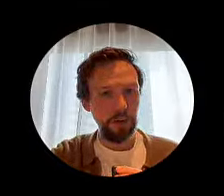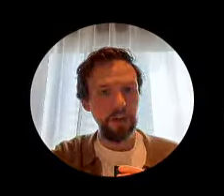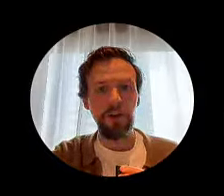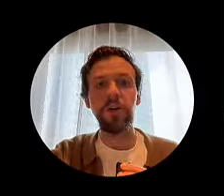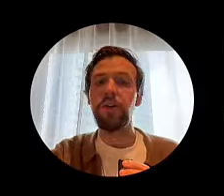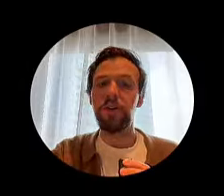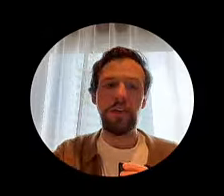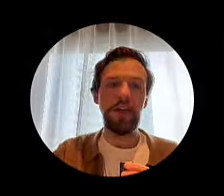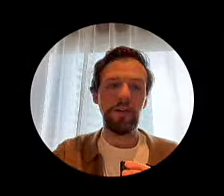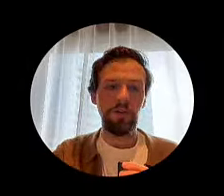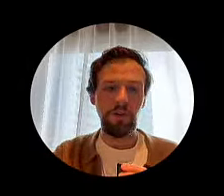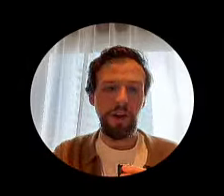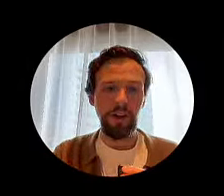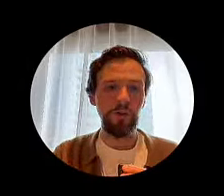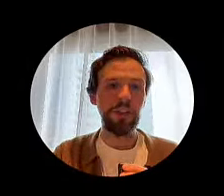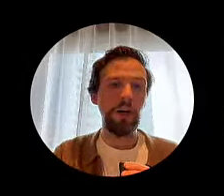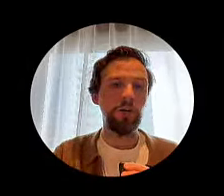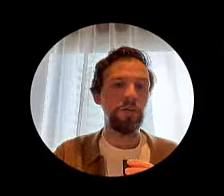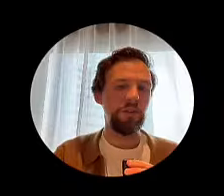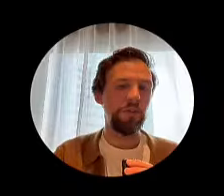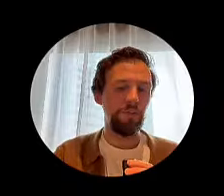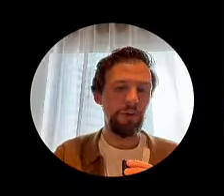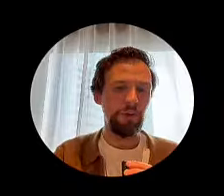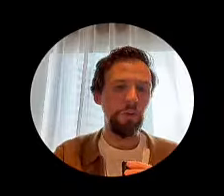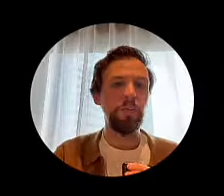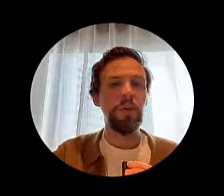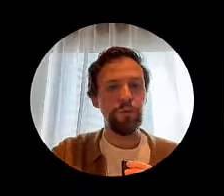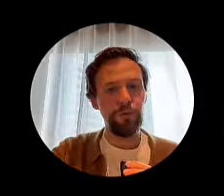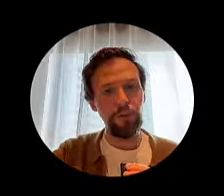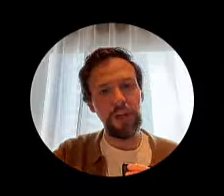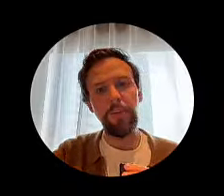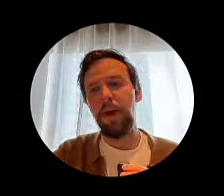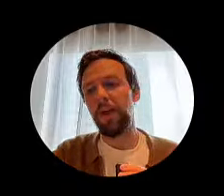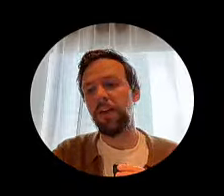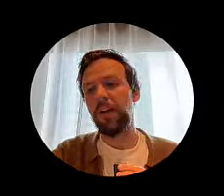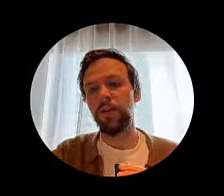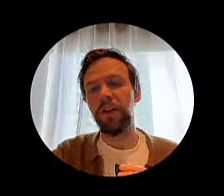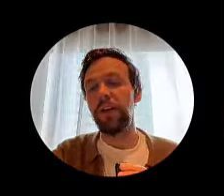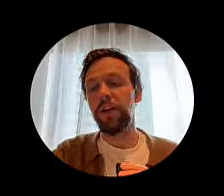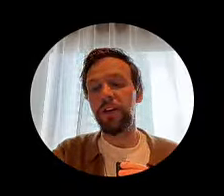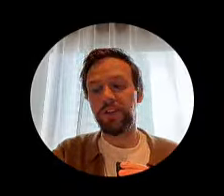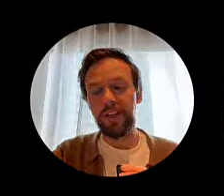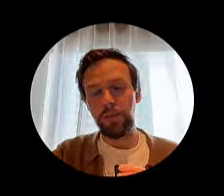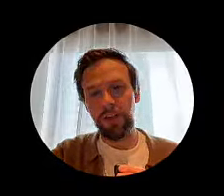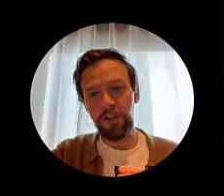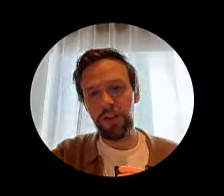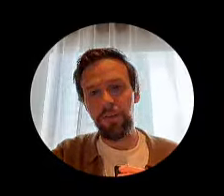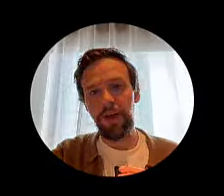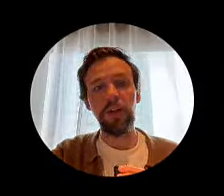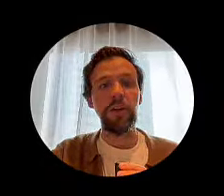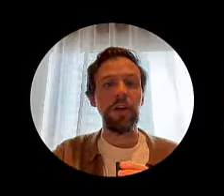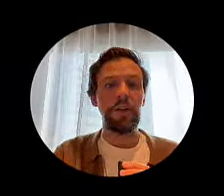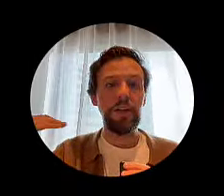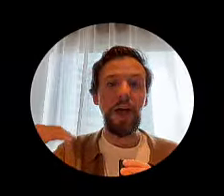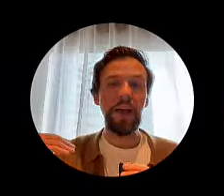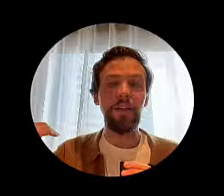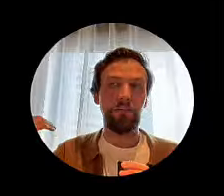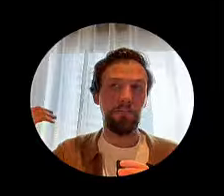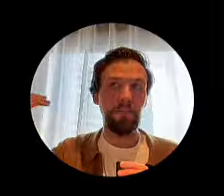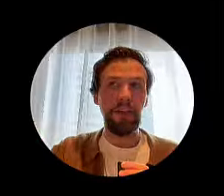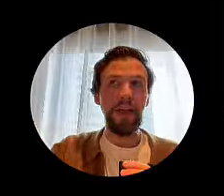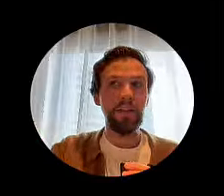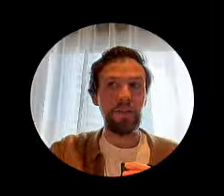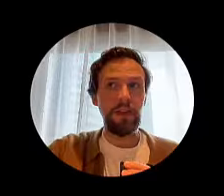not included there, they can directly reach out to me through the app icon gallery, send me a little email, and